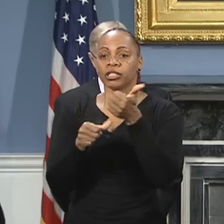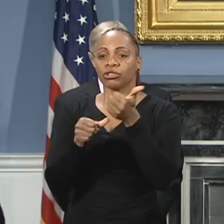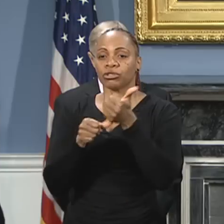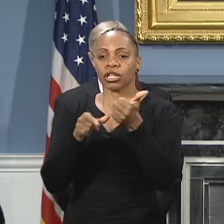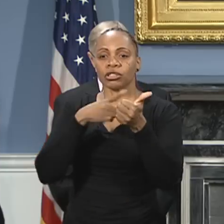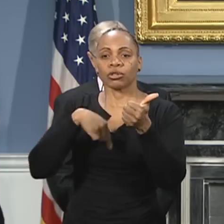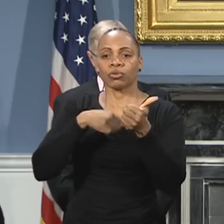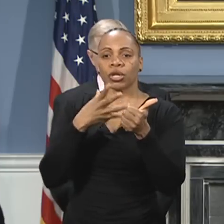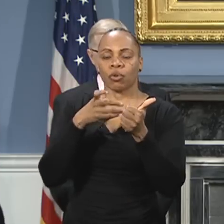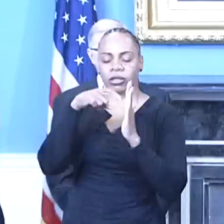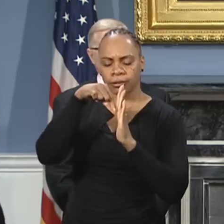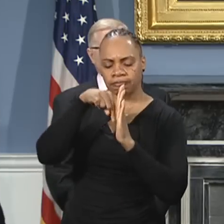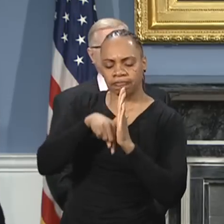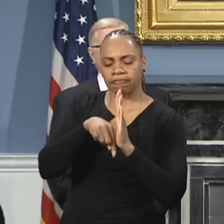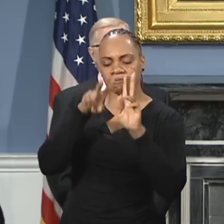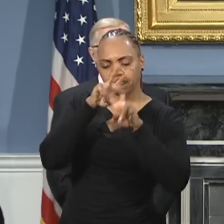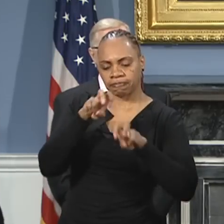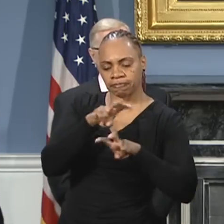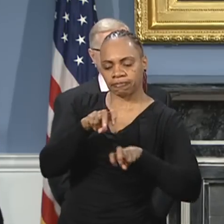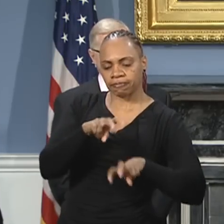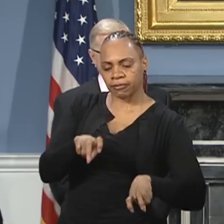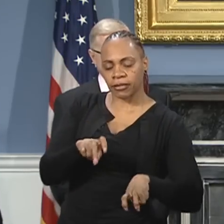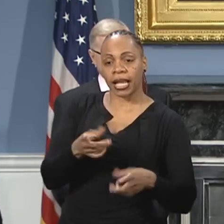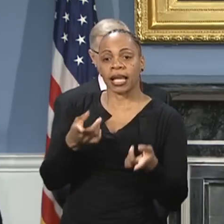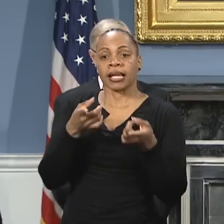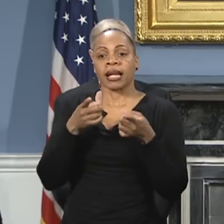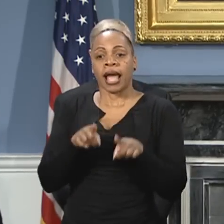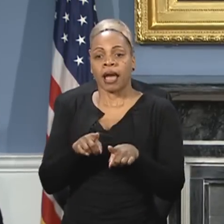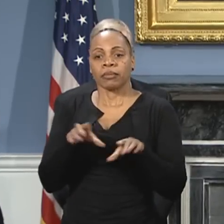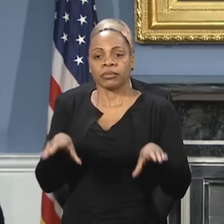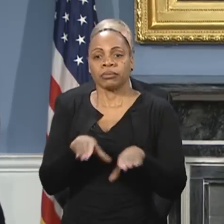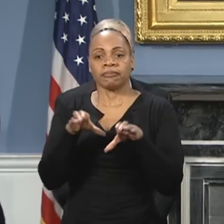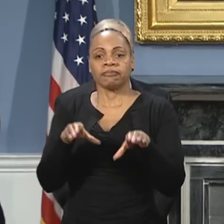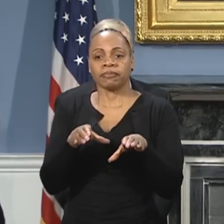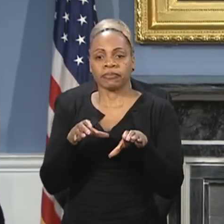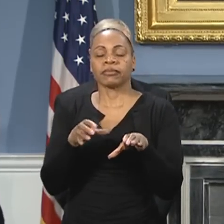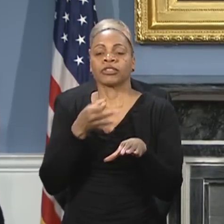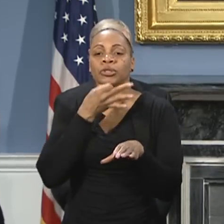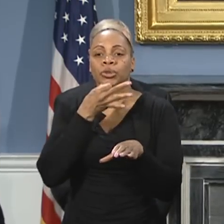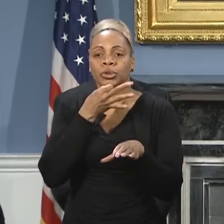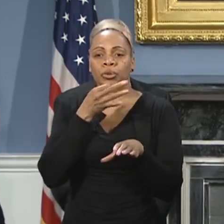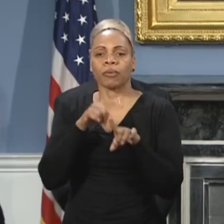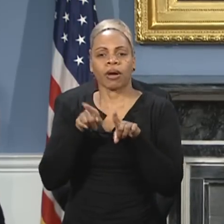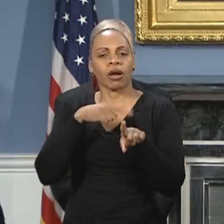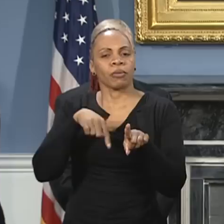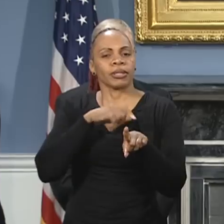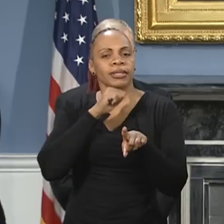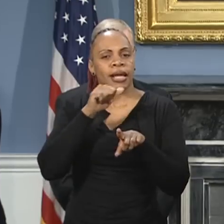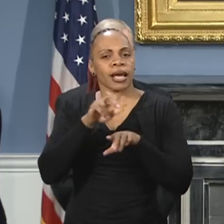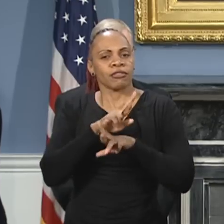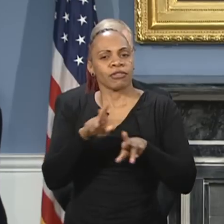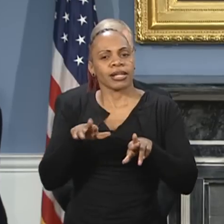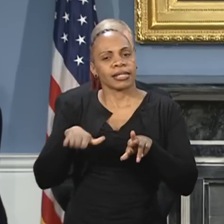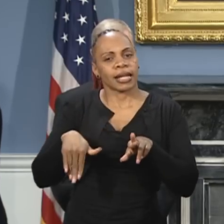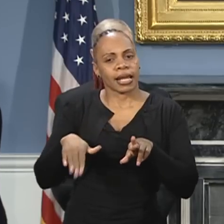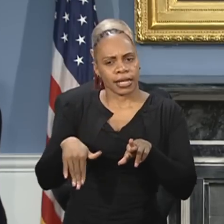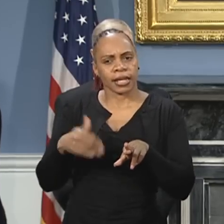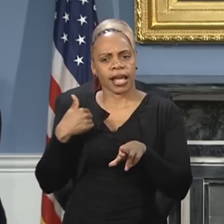hopefully soon. But we're not ready to make definitive choices about that just yet. We think there may be some ways of doing it better going